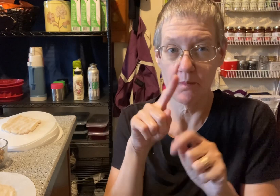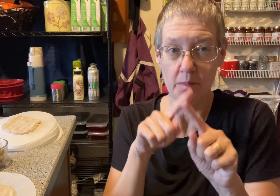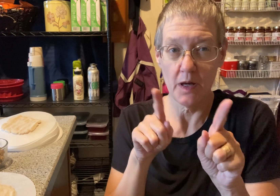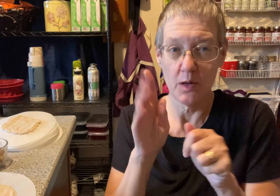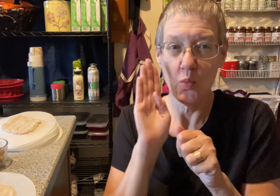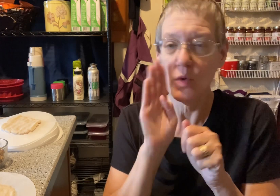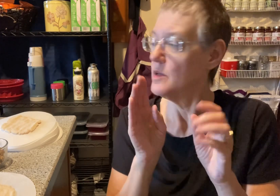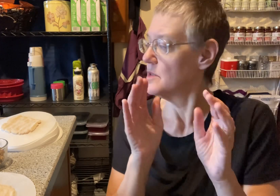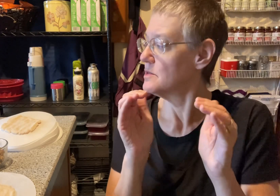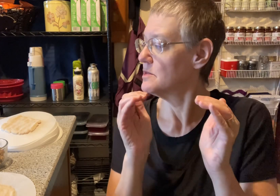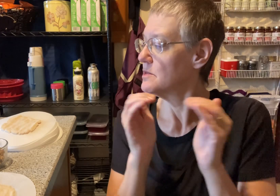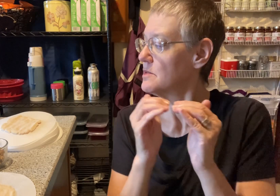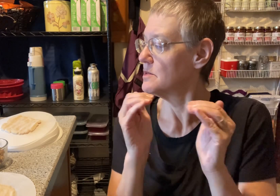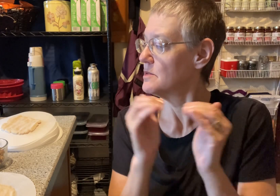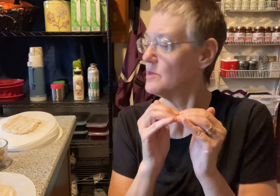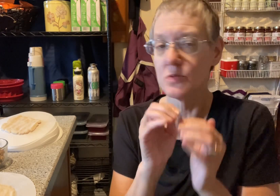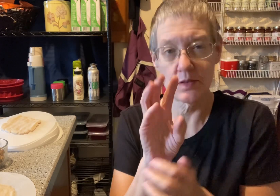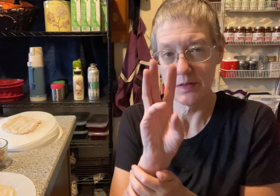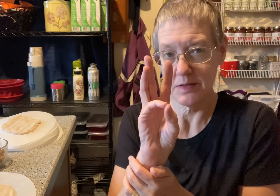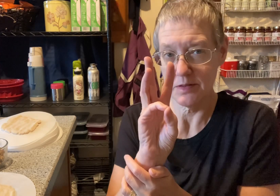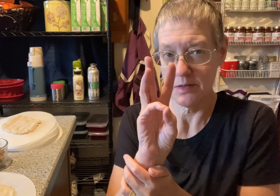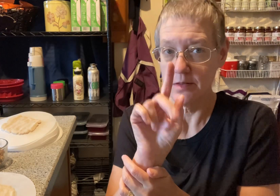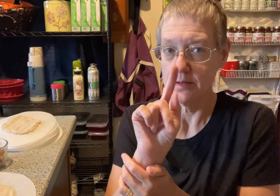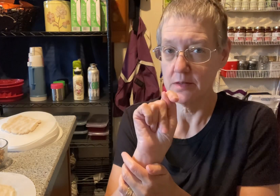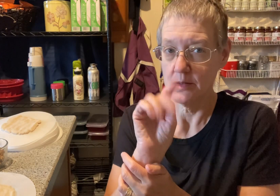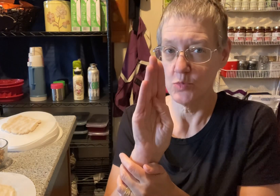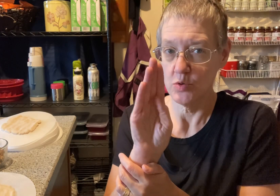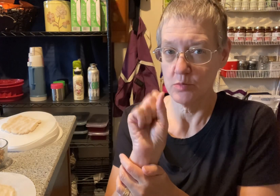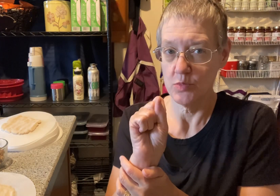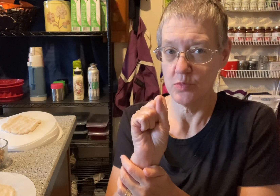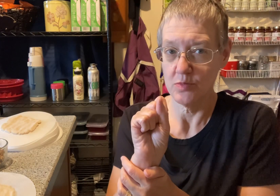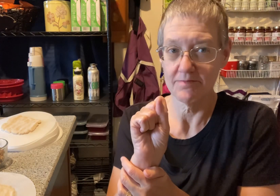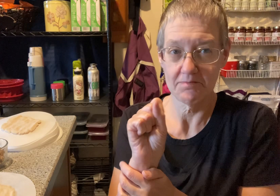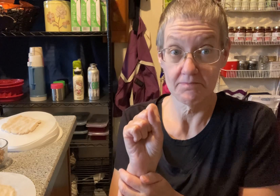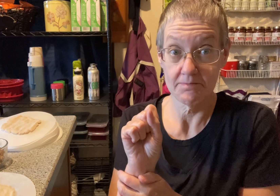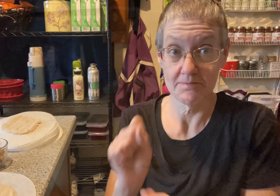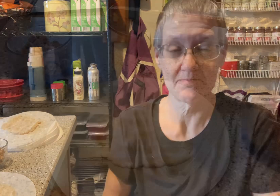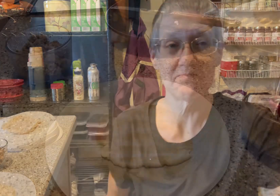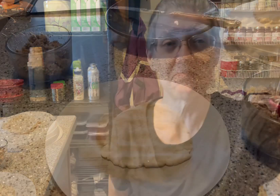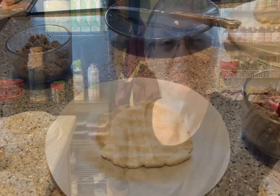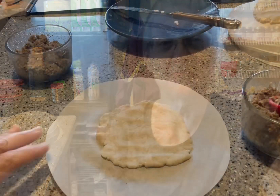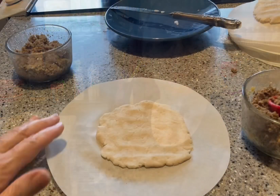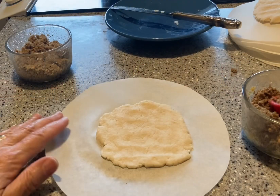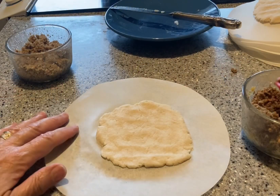half a cup, but they're going to equal about 6 tablespoons each.